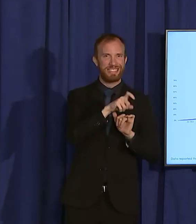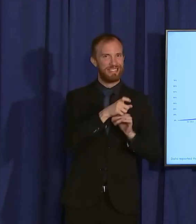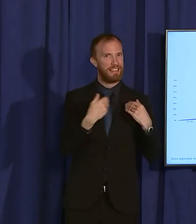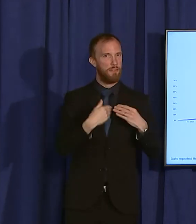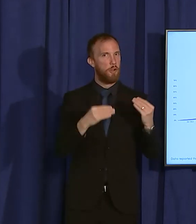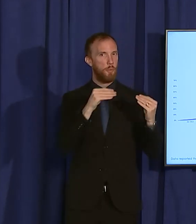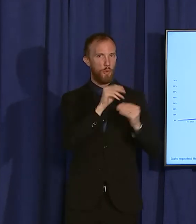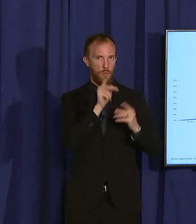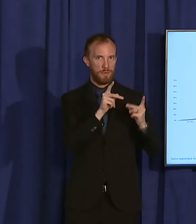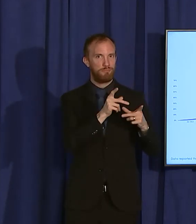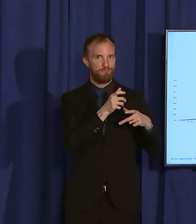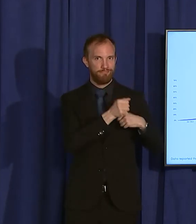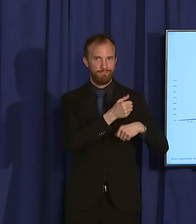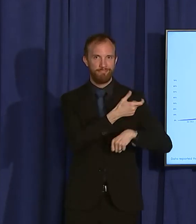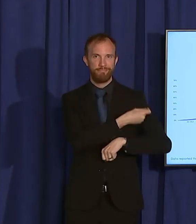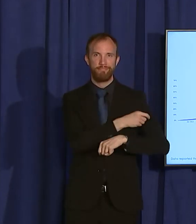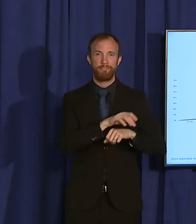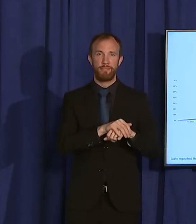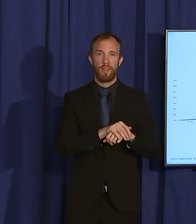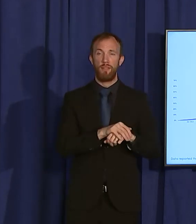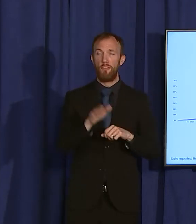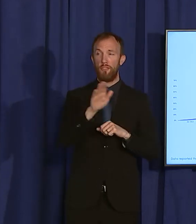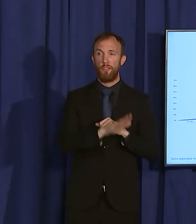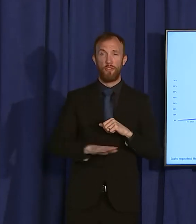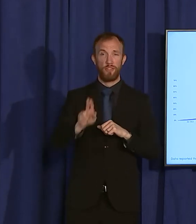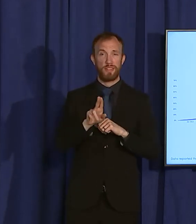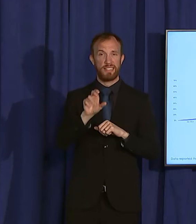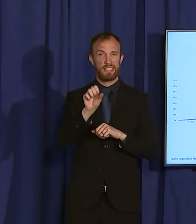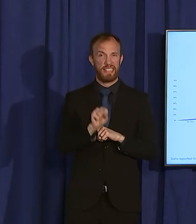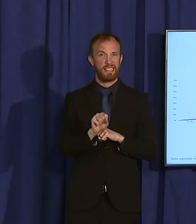overall, 81% of those over 65 have